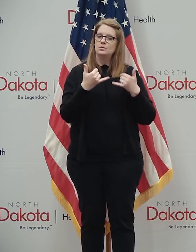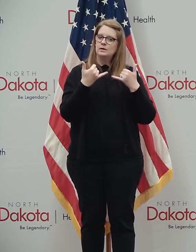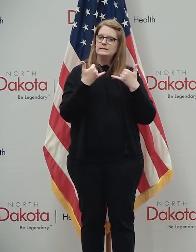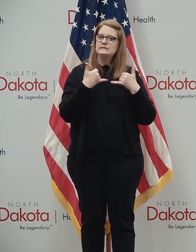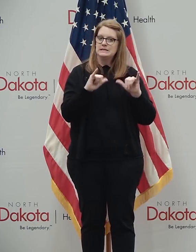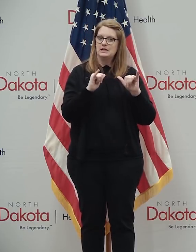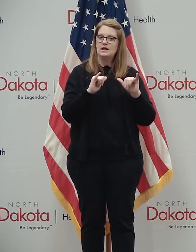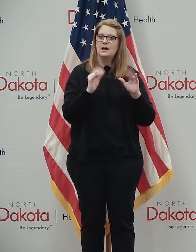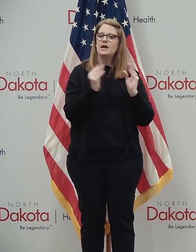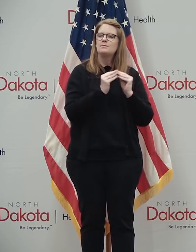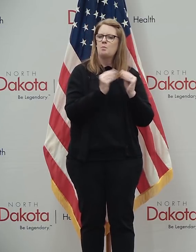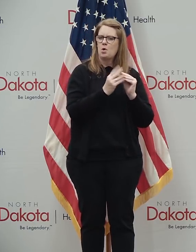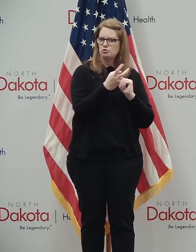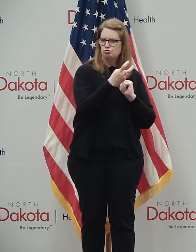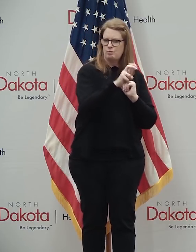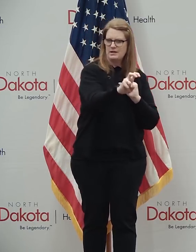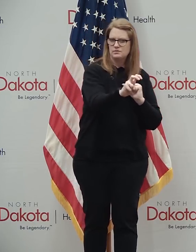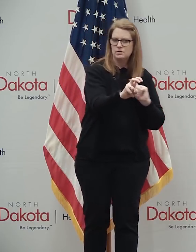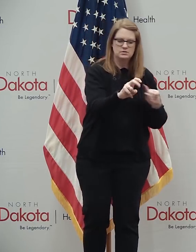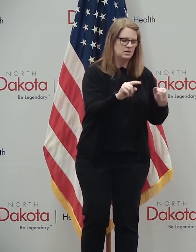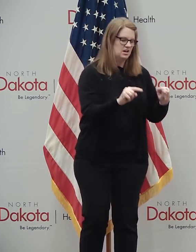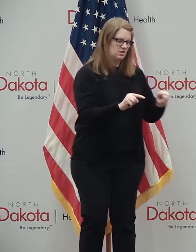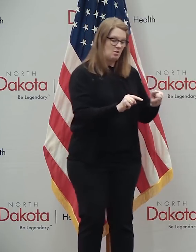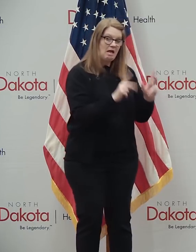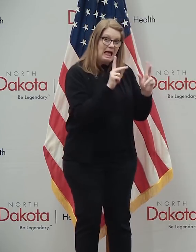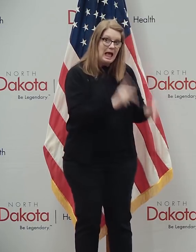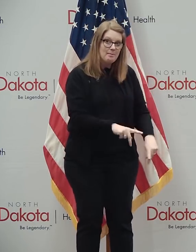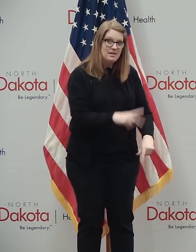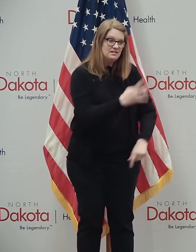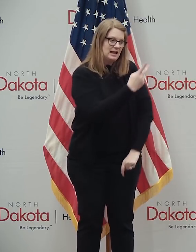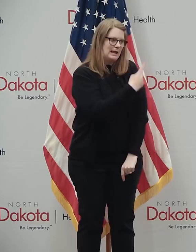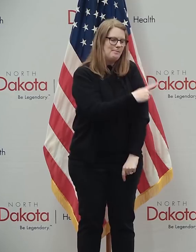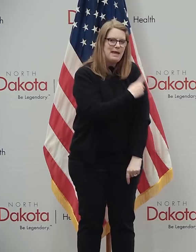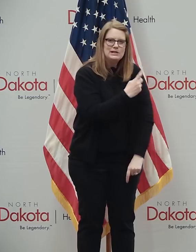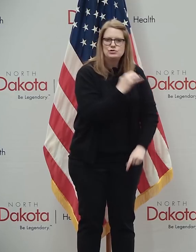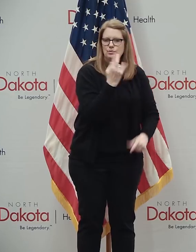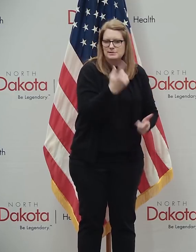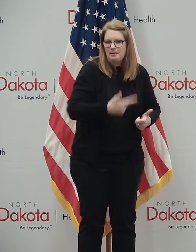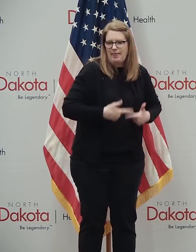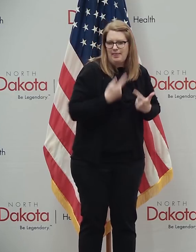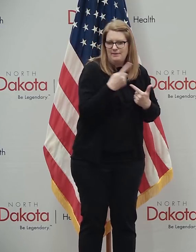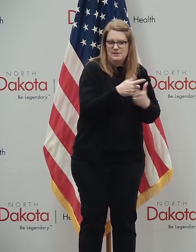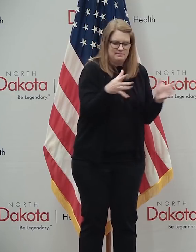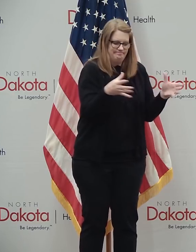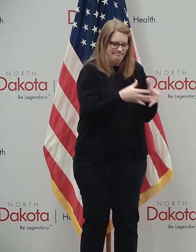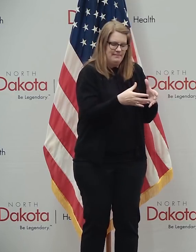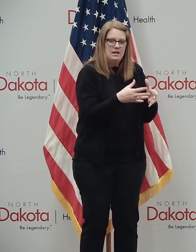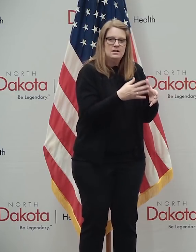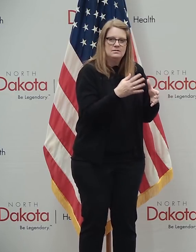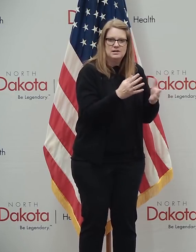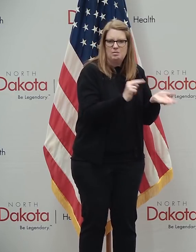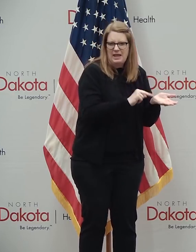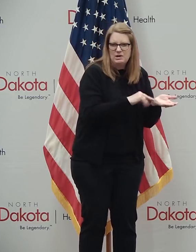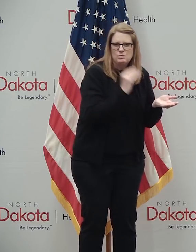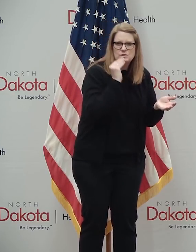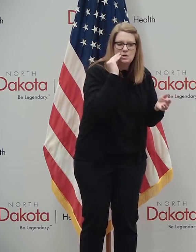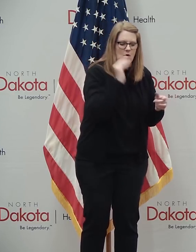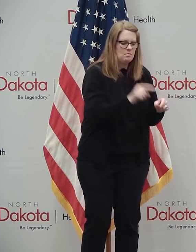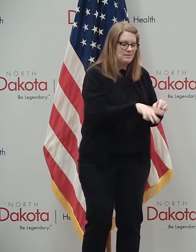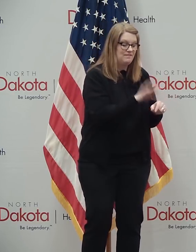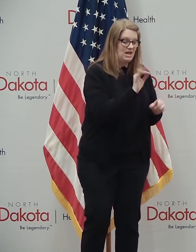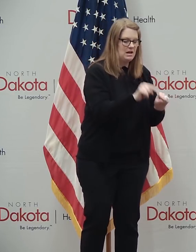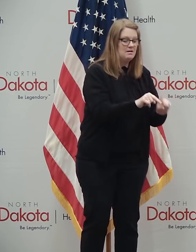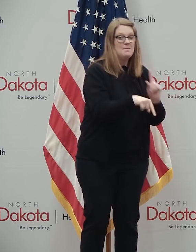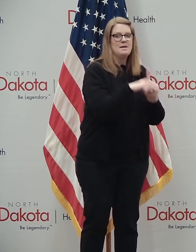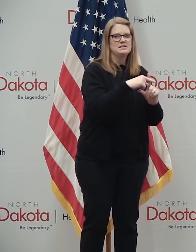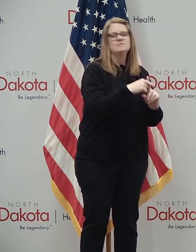as well as it relates to those who have become COVID positive in a congregate housing setting. We are moving them. We are still